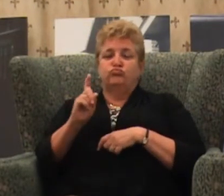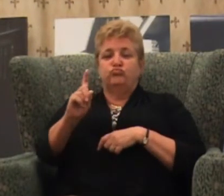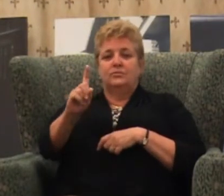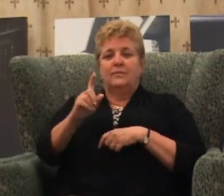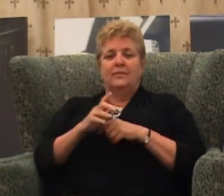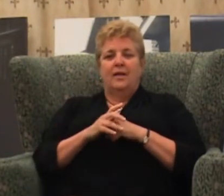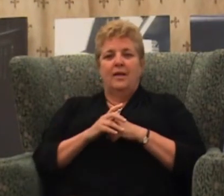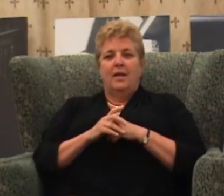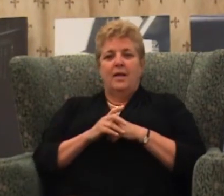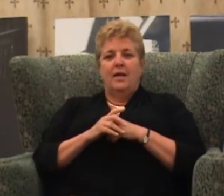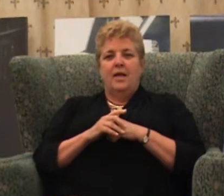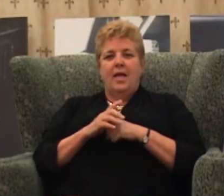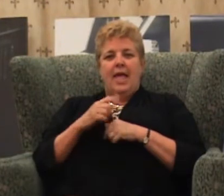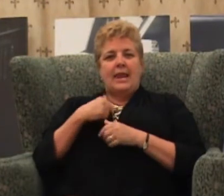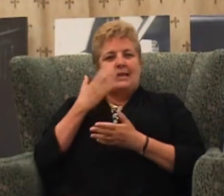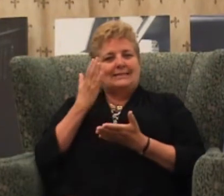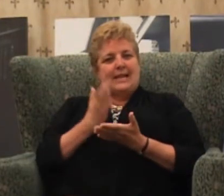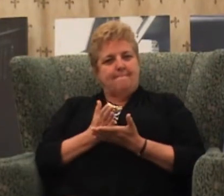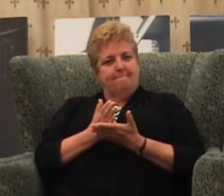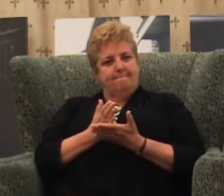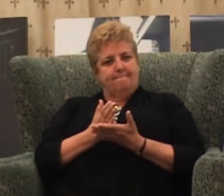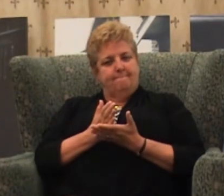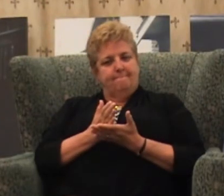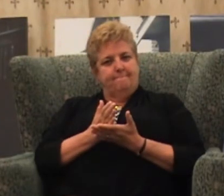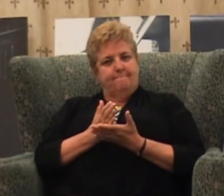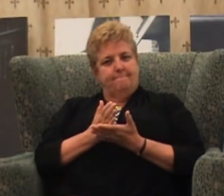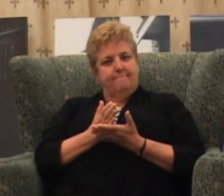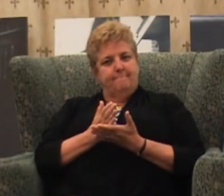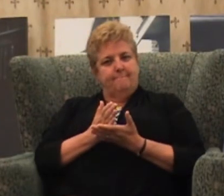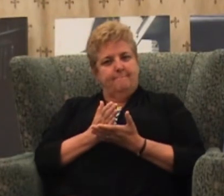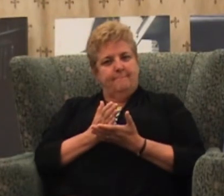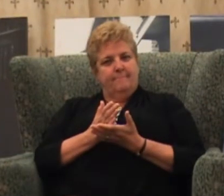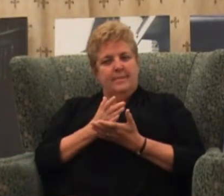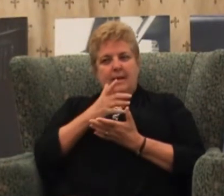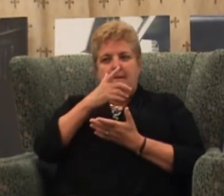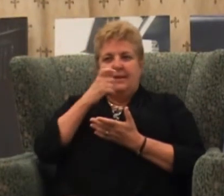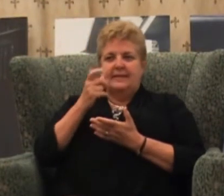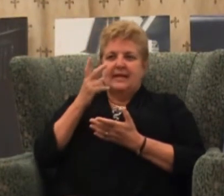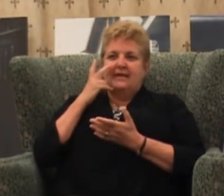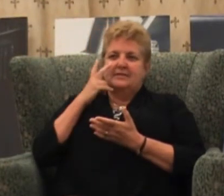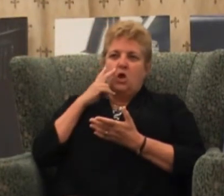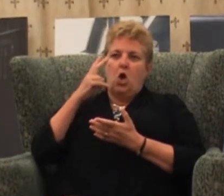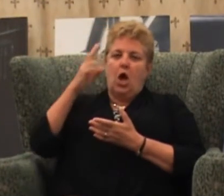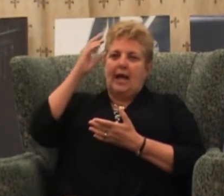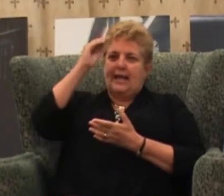And I stopped because I saw this guy and this girl underneath a blanket.